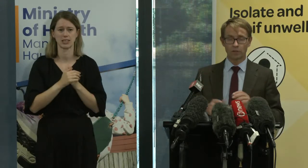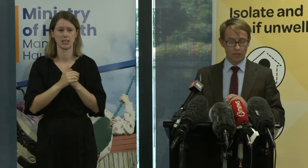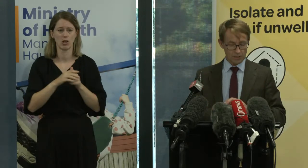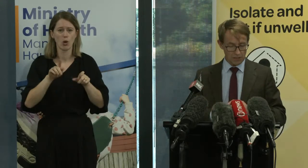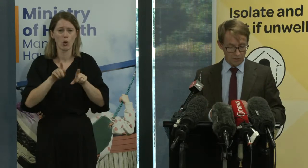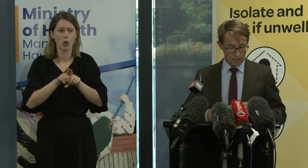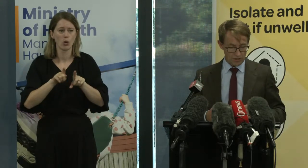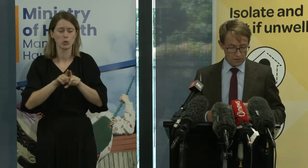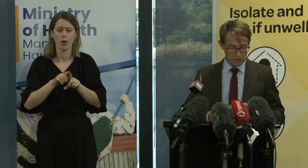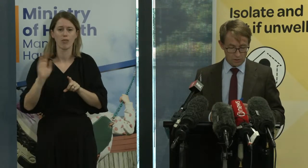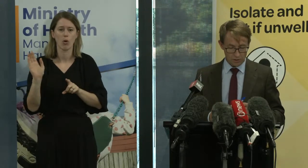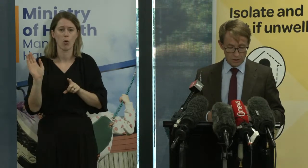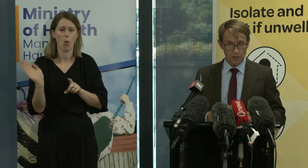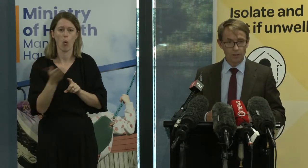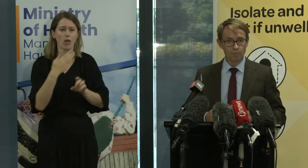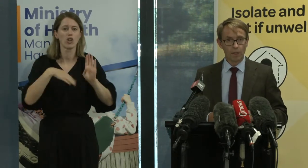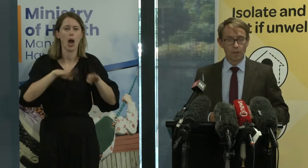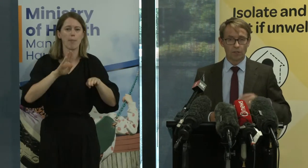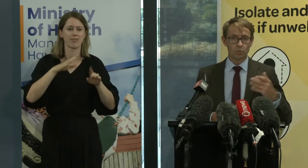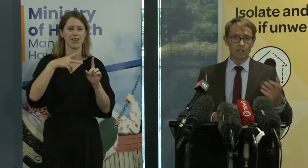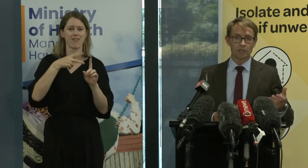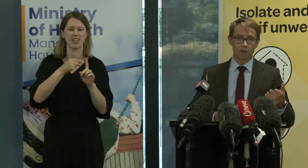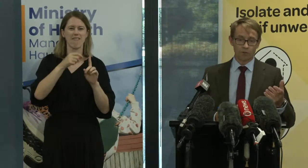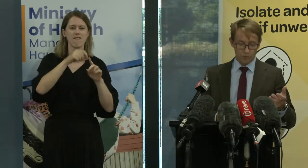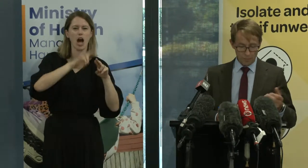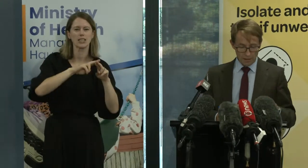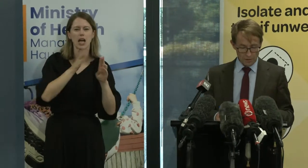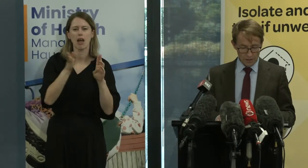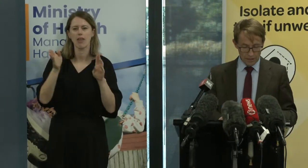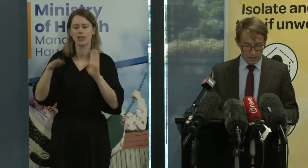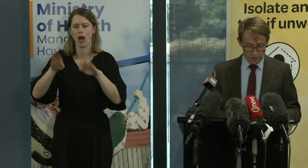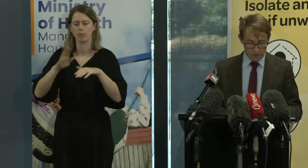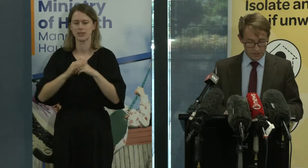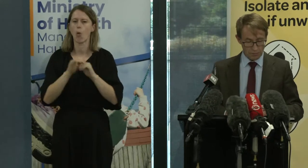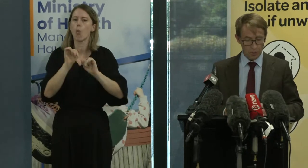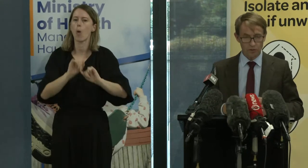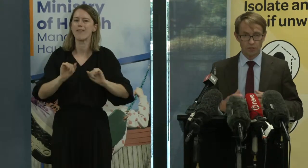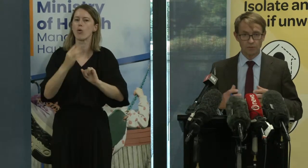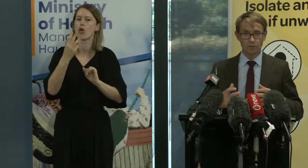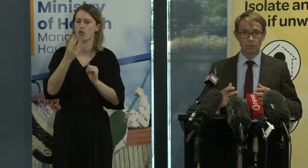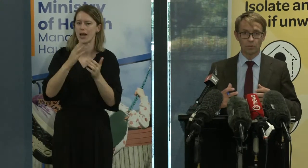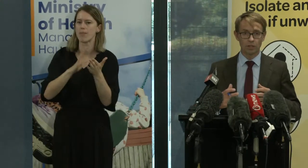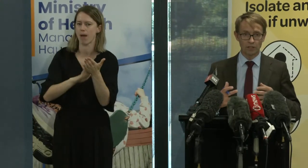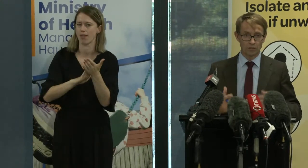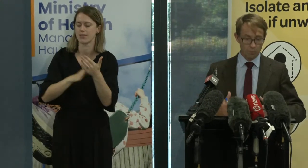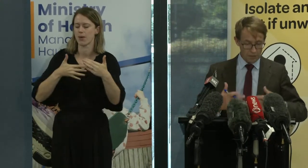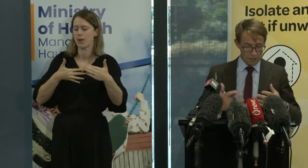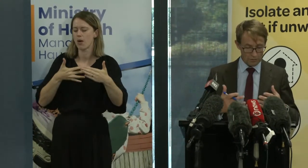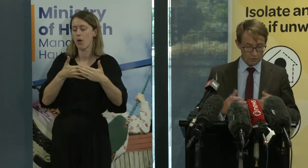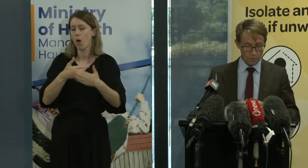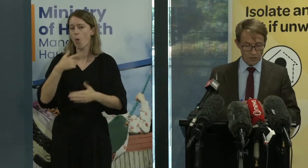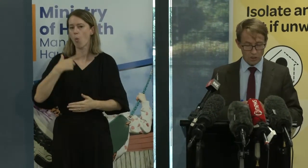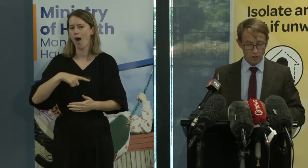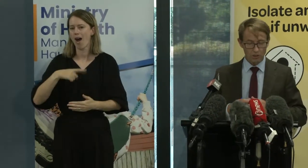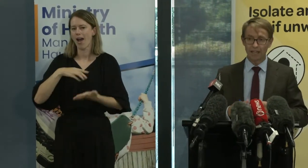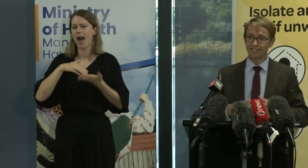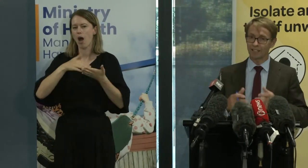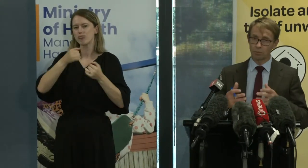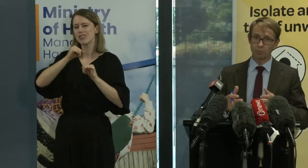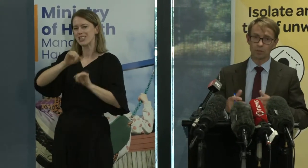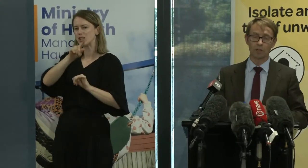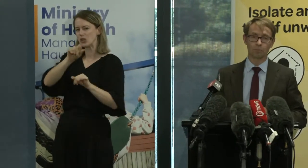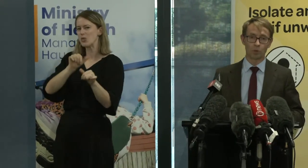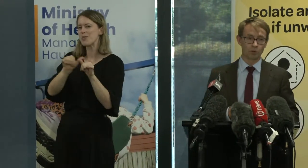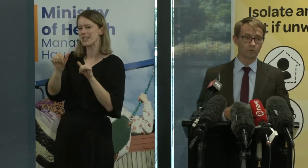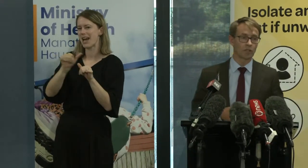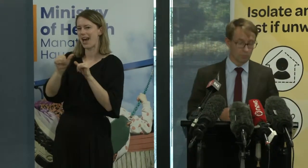all COVID-19 vaccines in New Zealand. This wait of 3 months after testing positive can give a better level of protection and